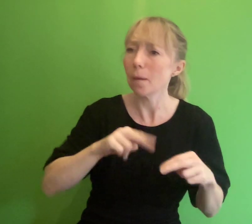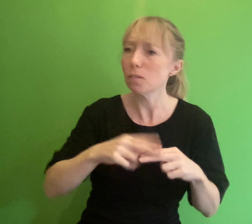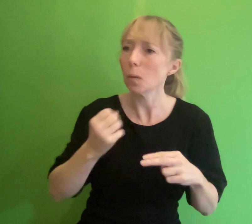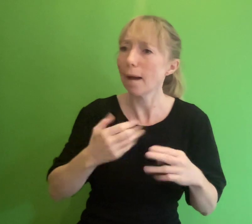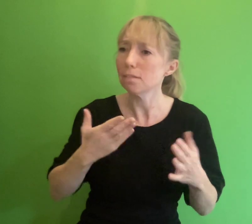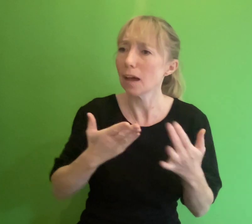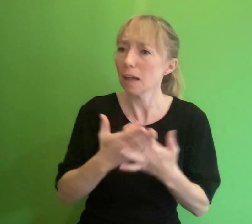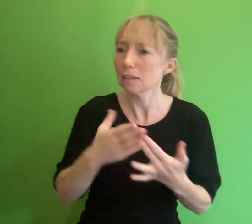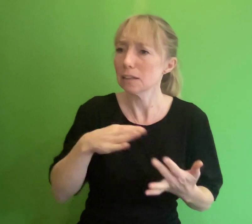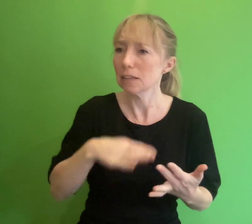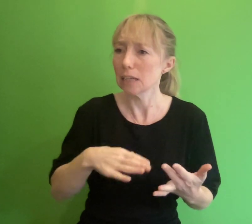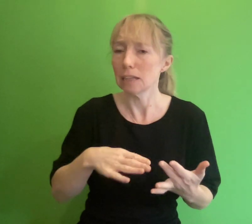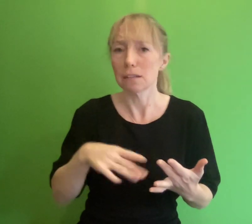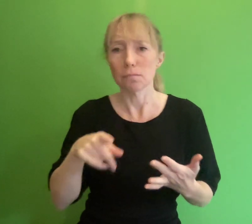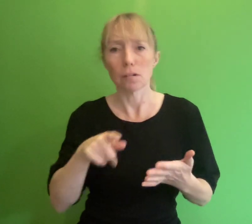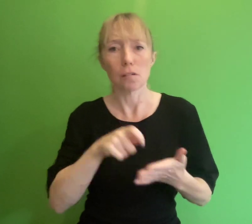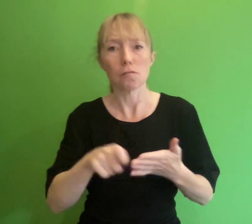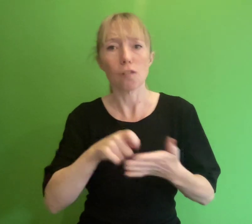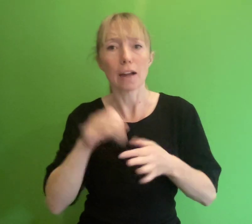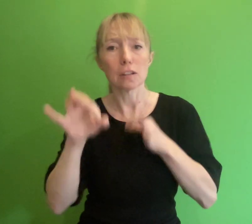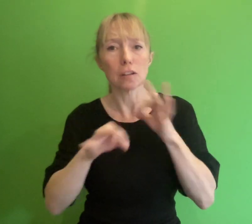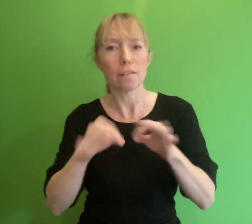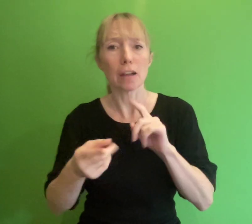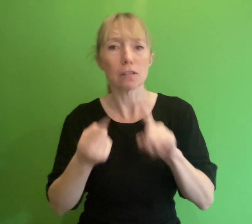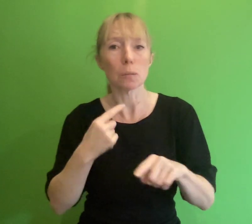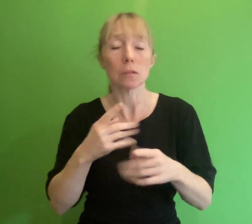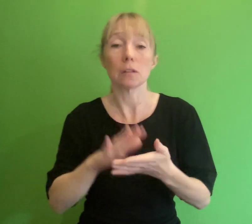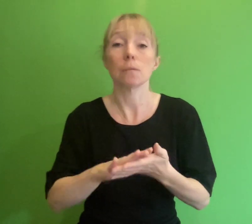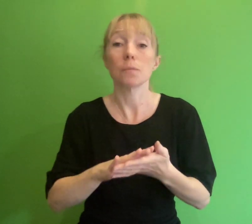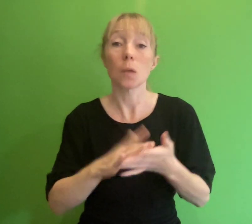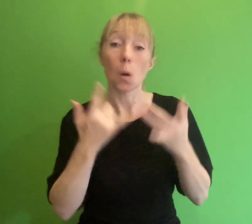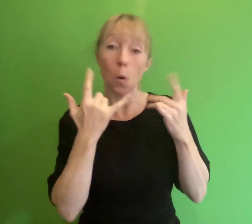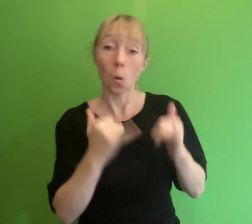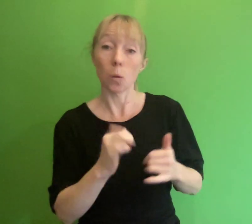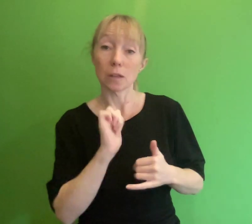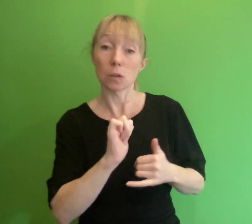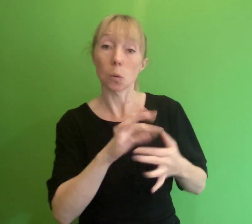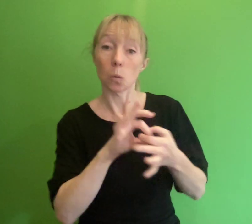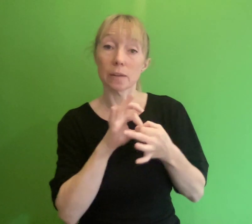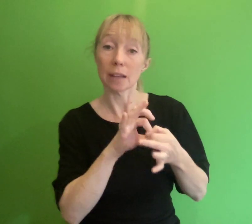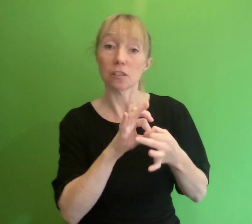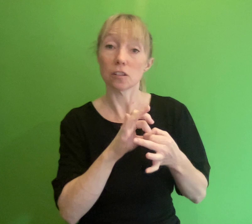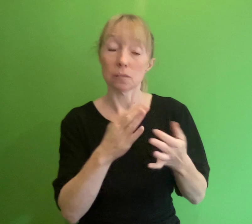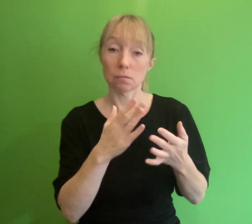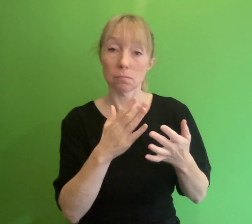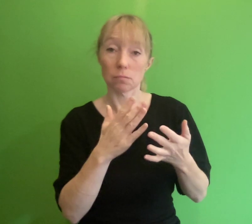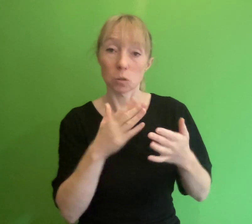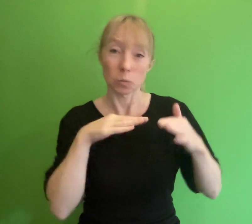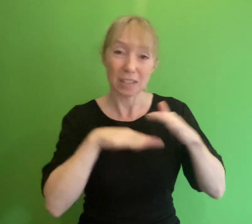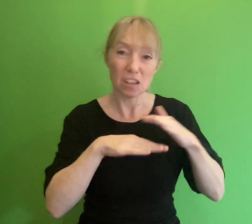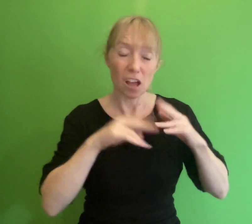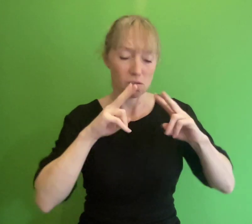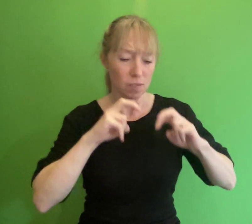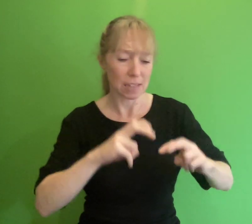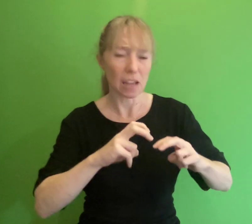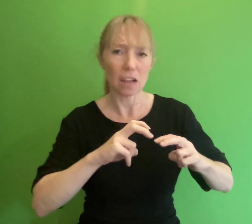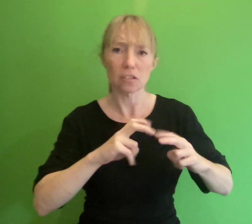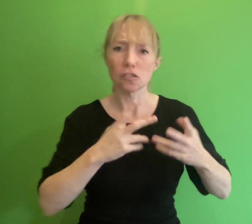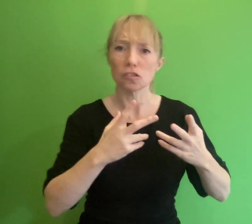respondent. Audit your organisation to provide internal research and analysis on representation